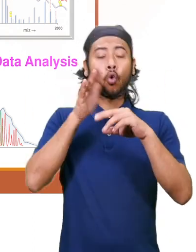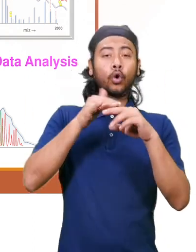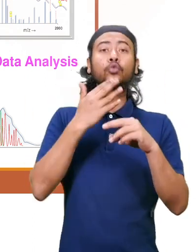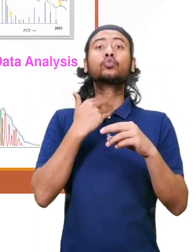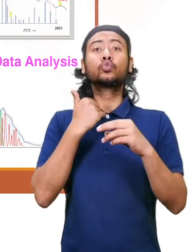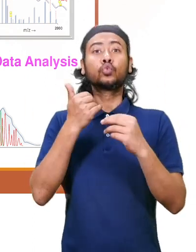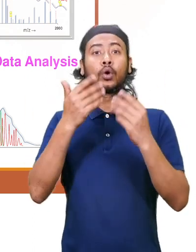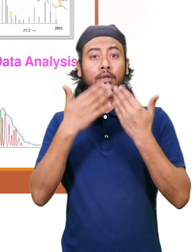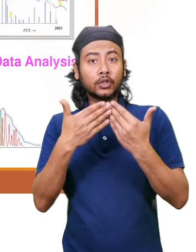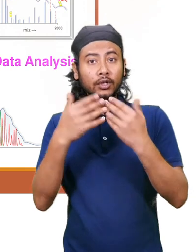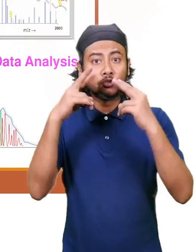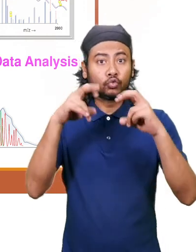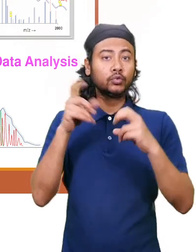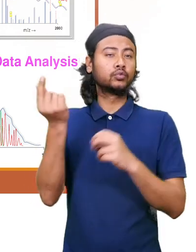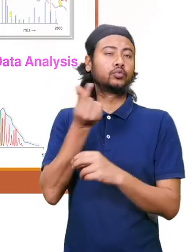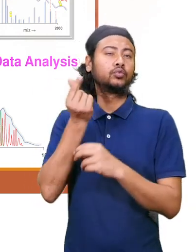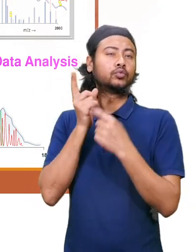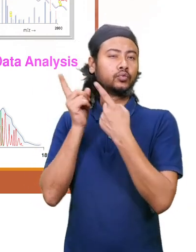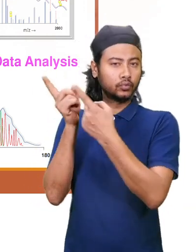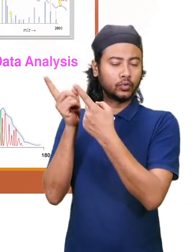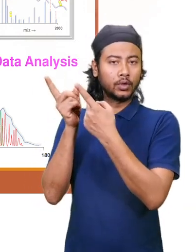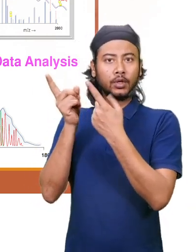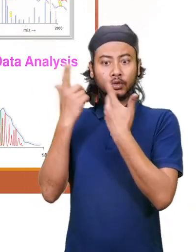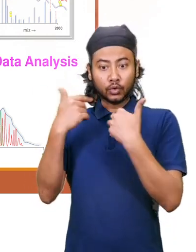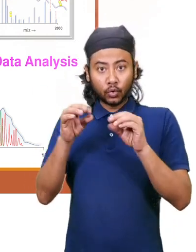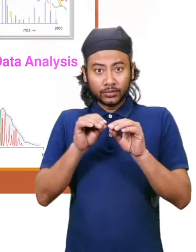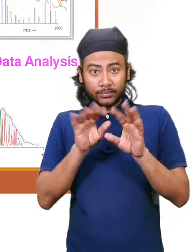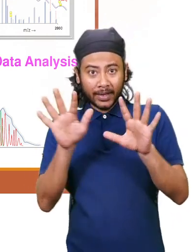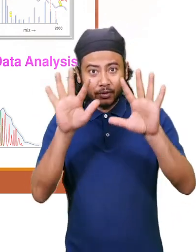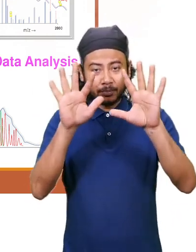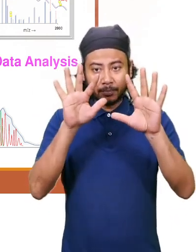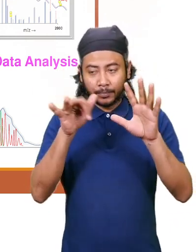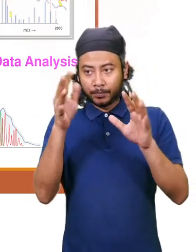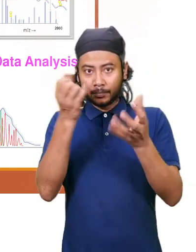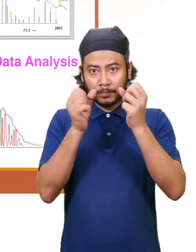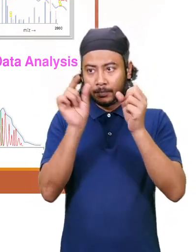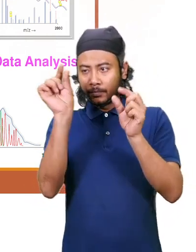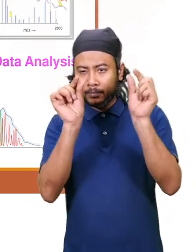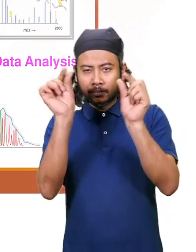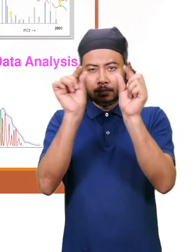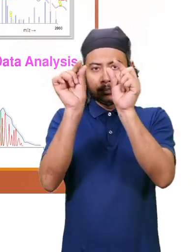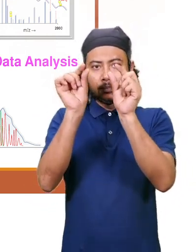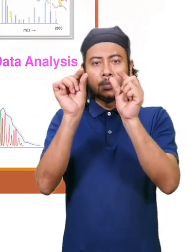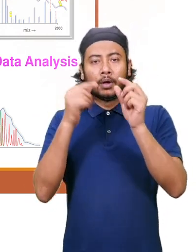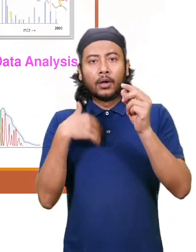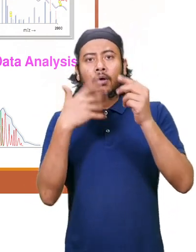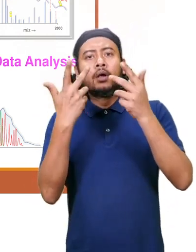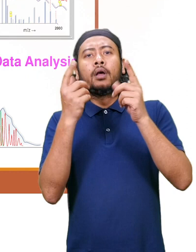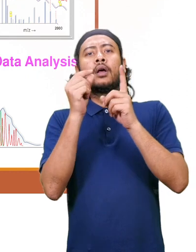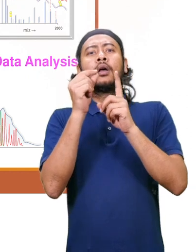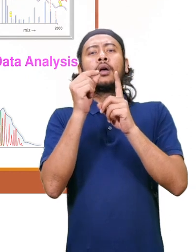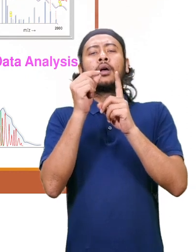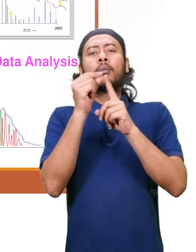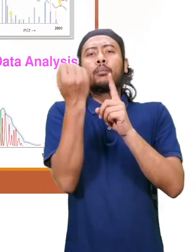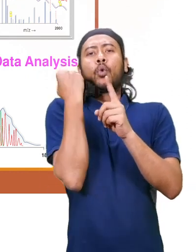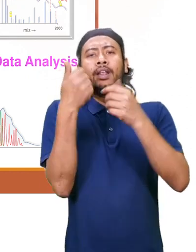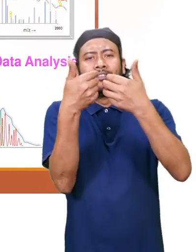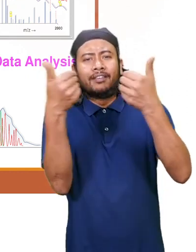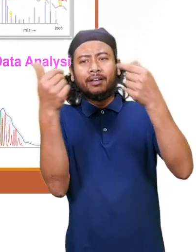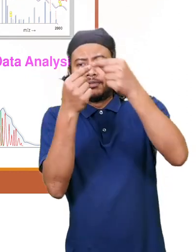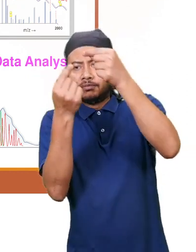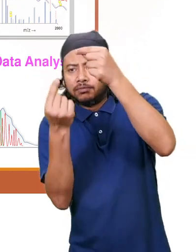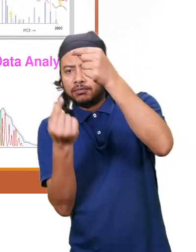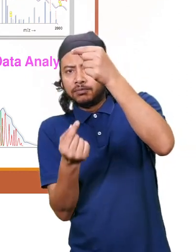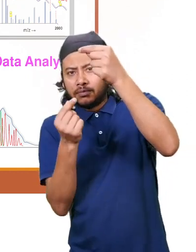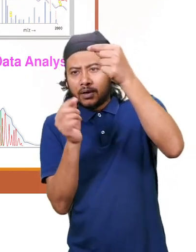now, and the glycosylation on the protein is determined. So later these spectra will be manually